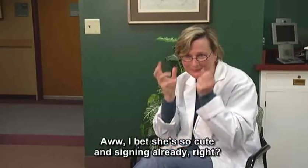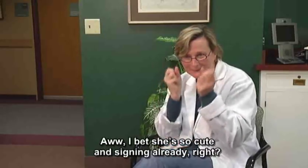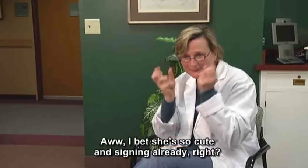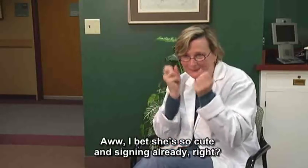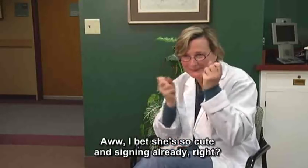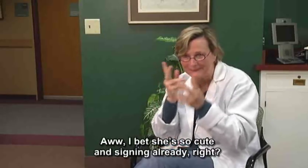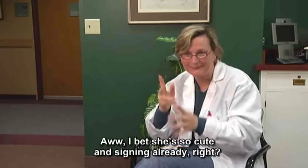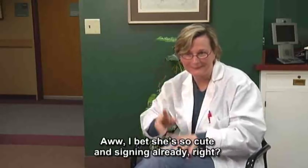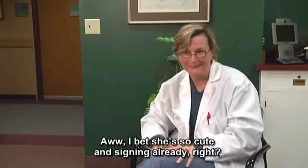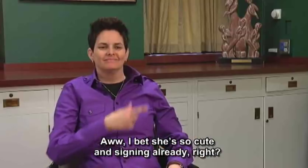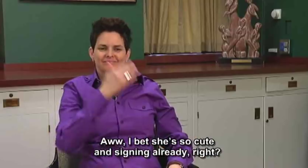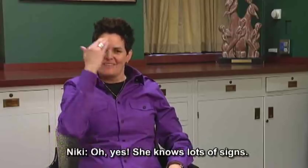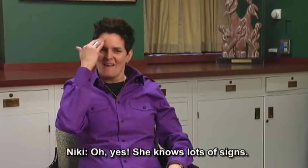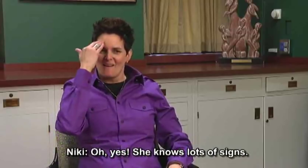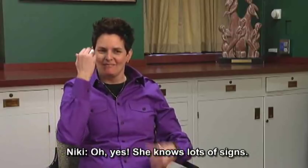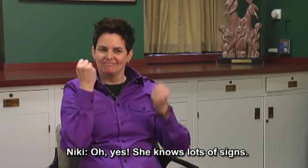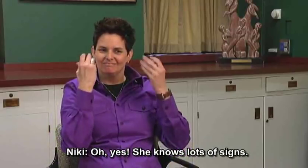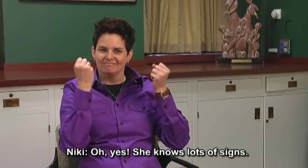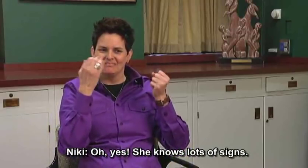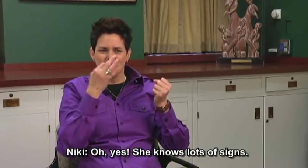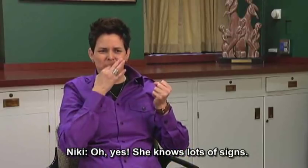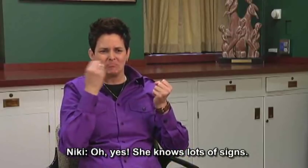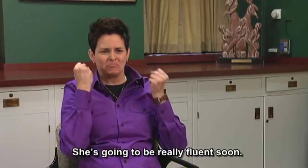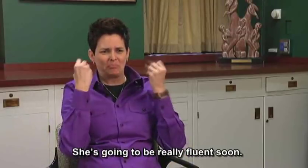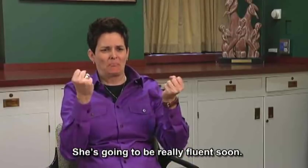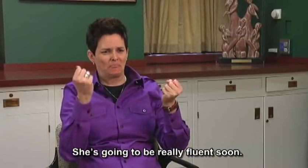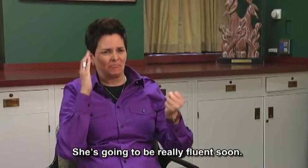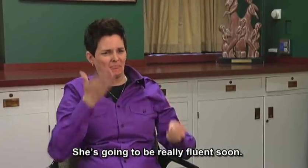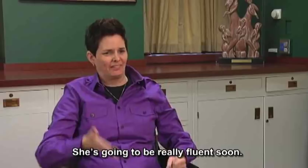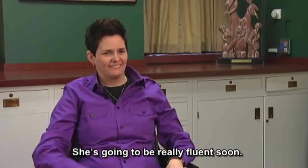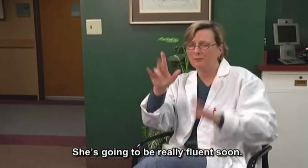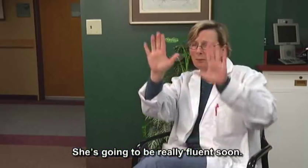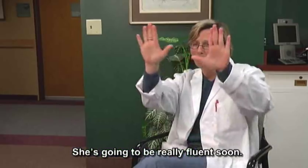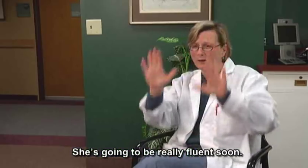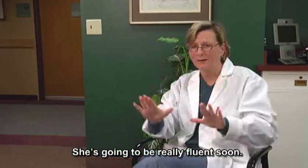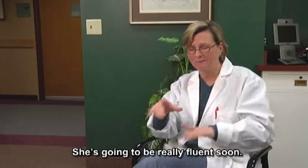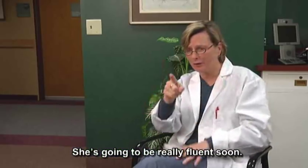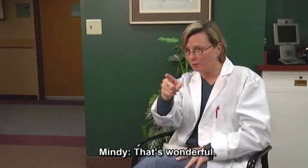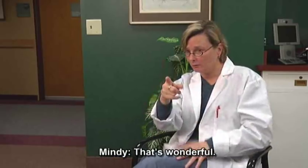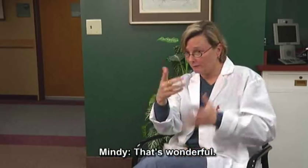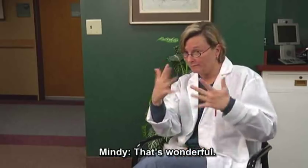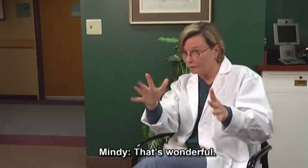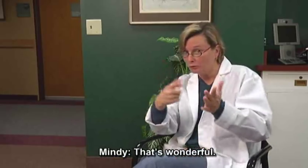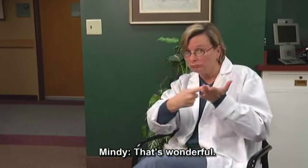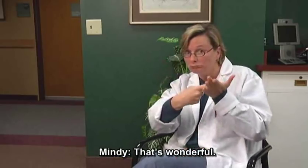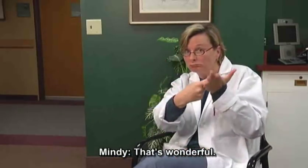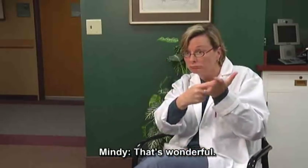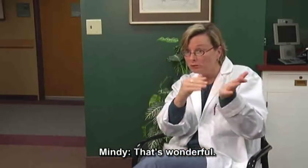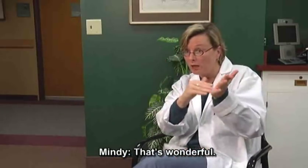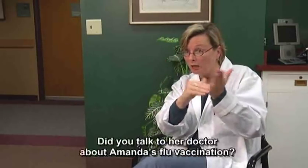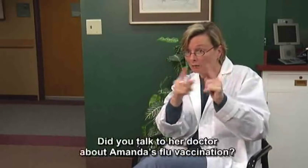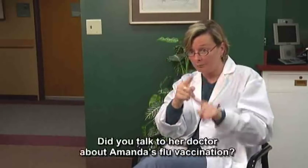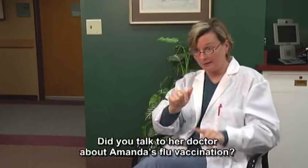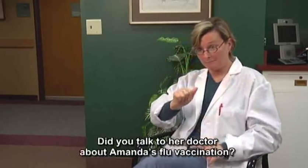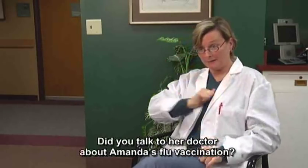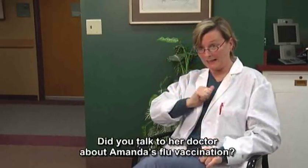already right oh yeah she knows a lot of signs she's going to be really fluent soon that's wonderful did you talk to her doctor about